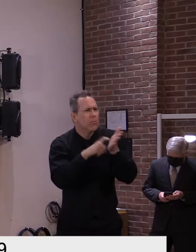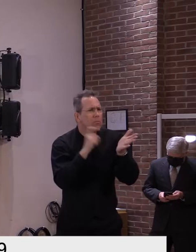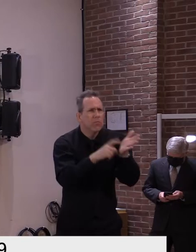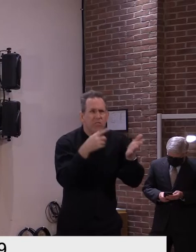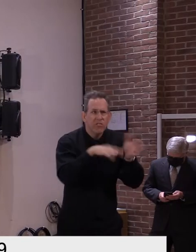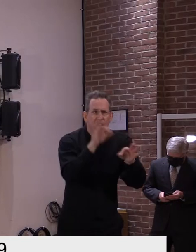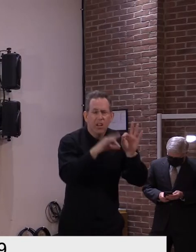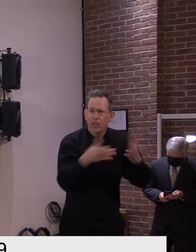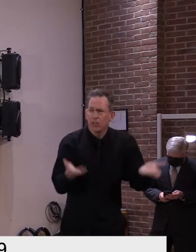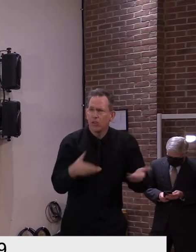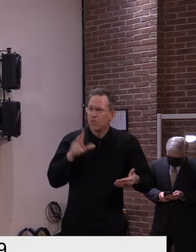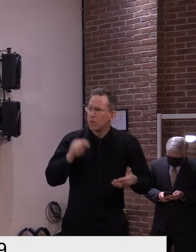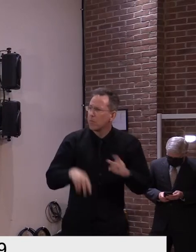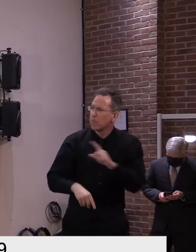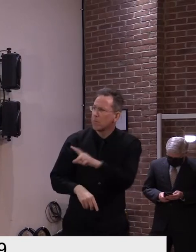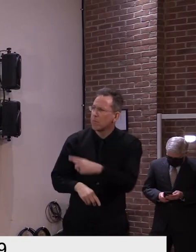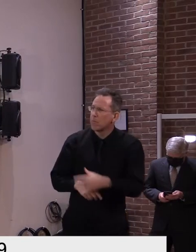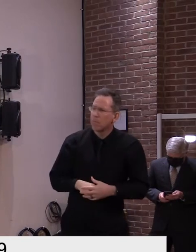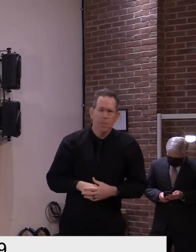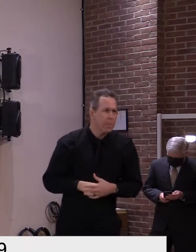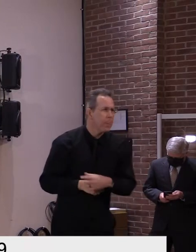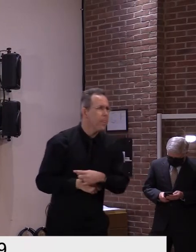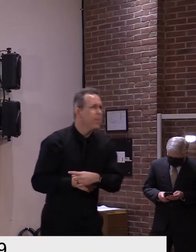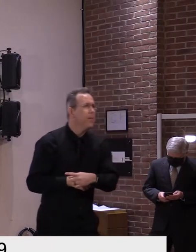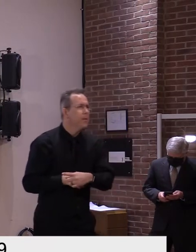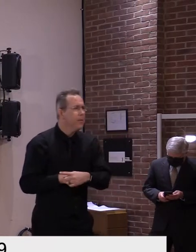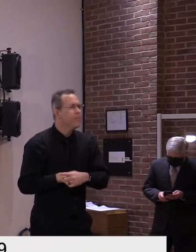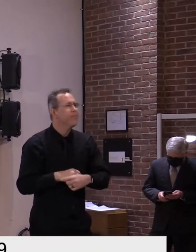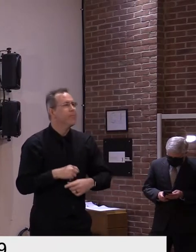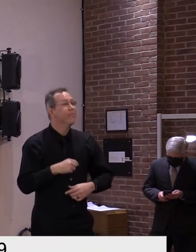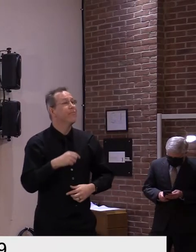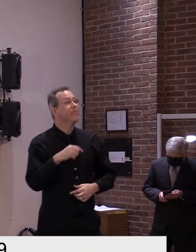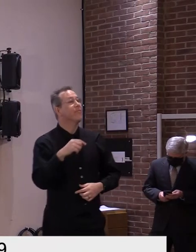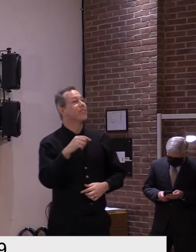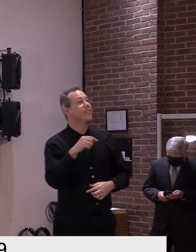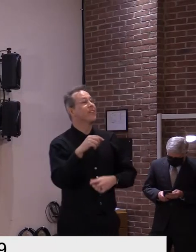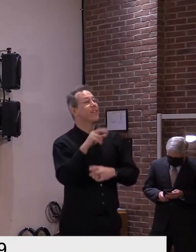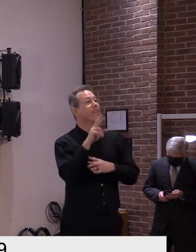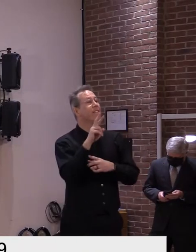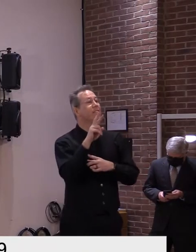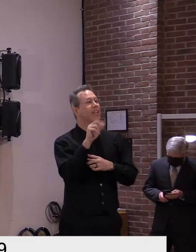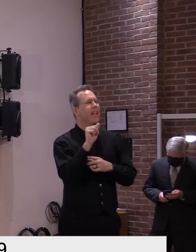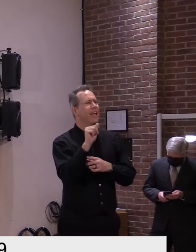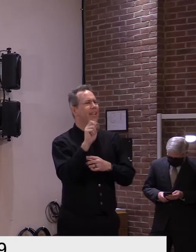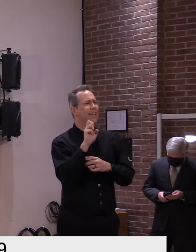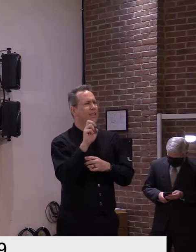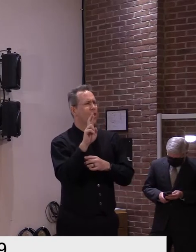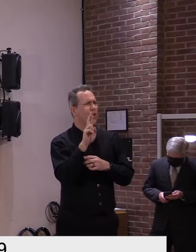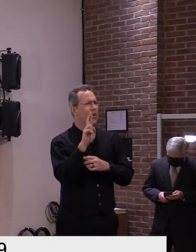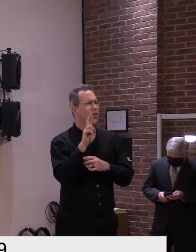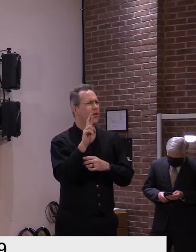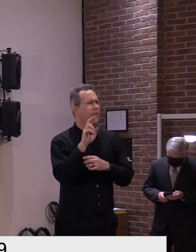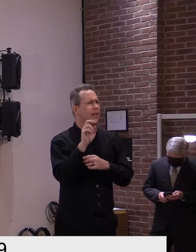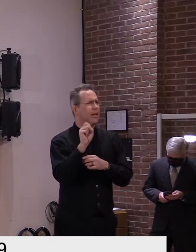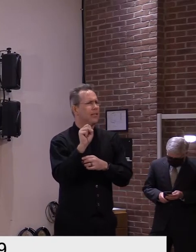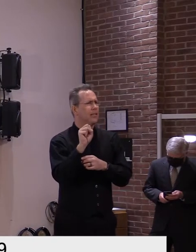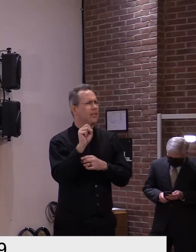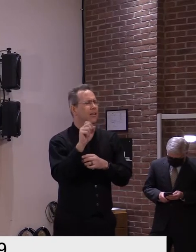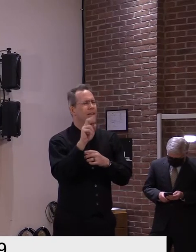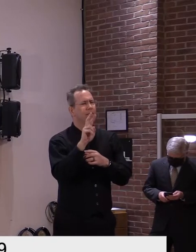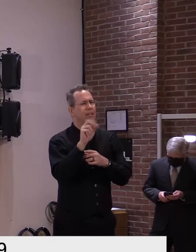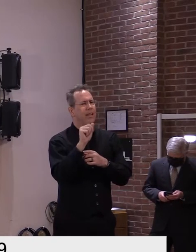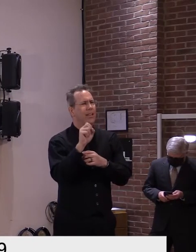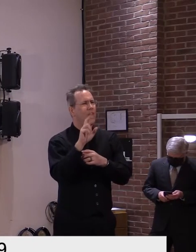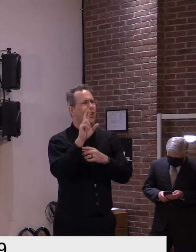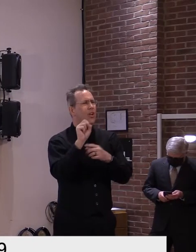VAERS system, which is the Vaccine Adverse Effect Reporting System. And the last I saw, which